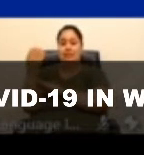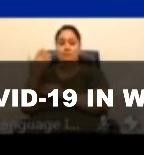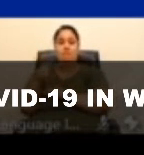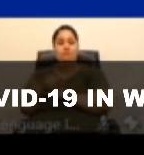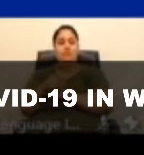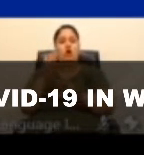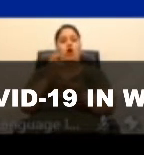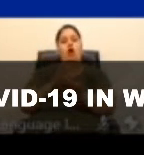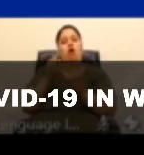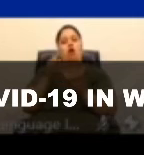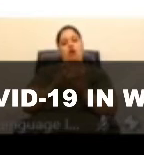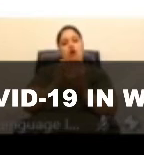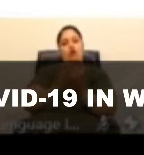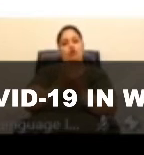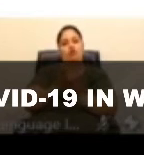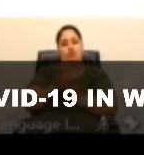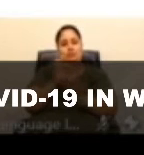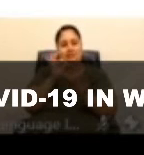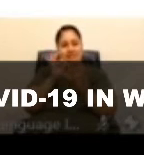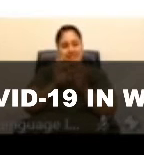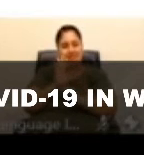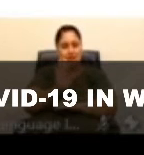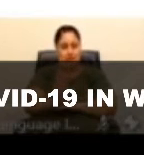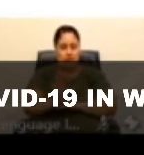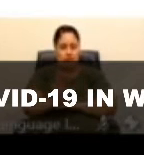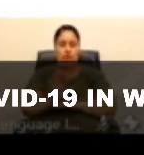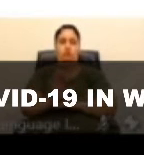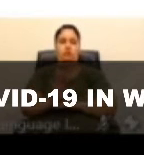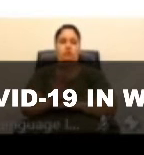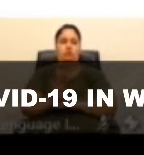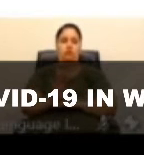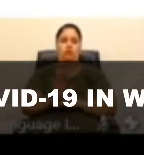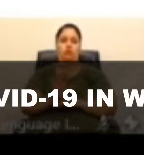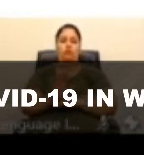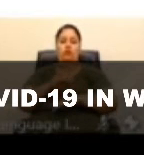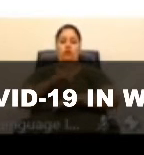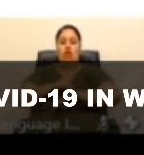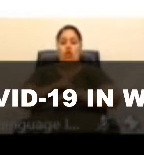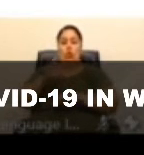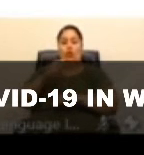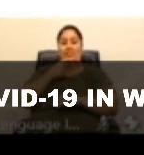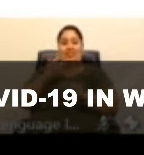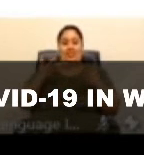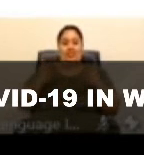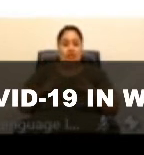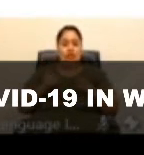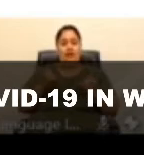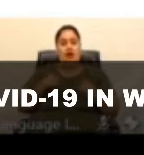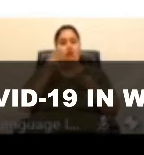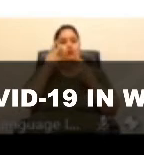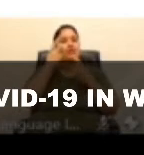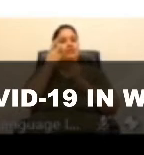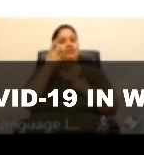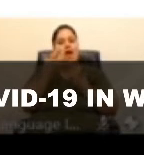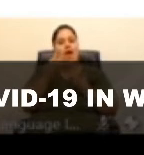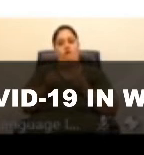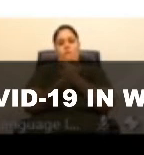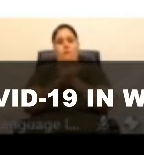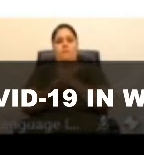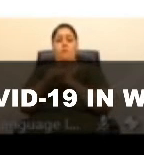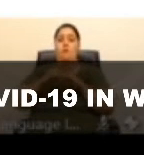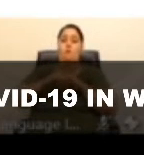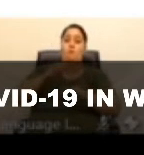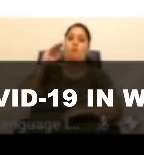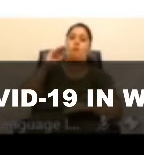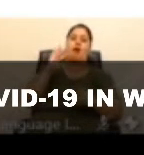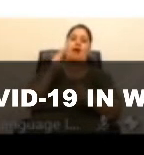in particular. And as Dr. Kluti highlighted, we're now seeing more cases with a steeper